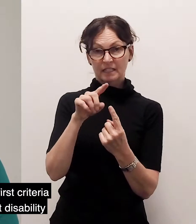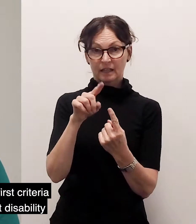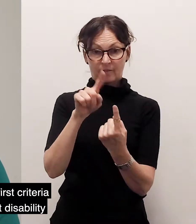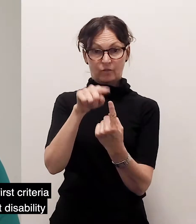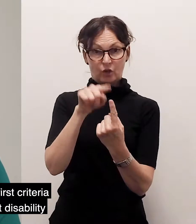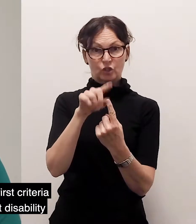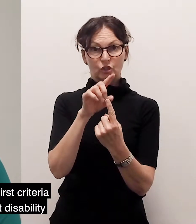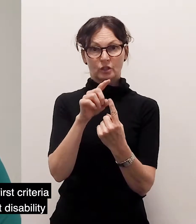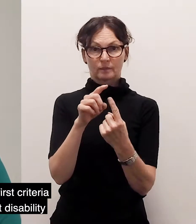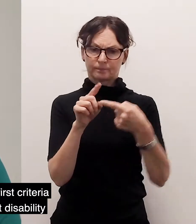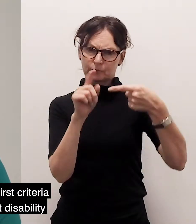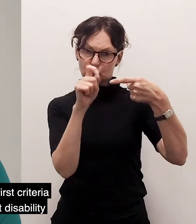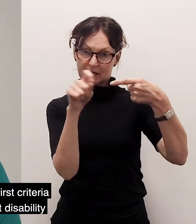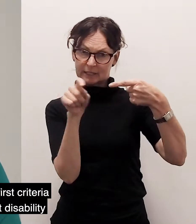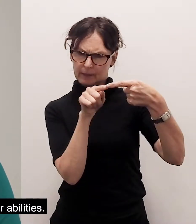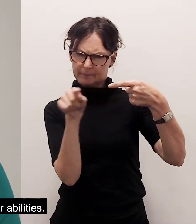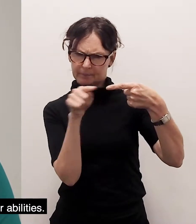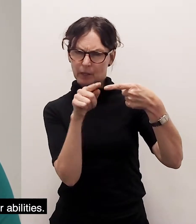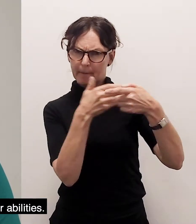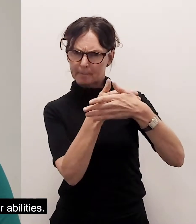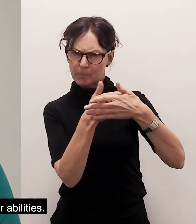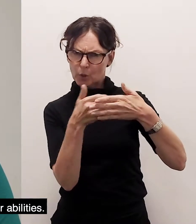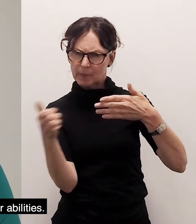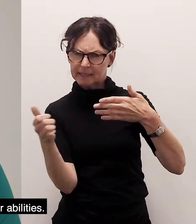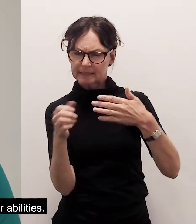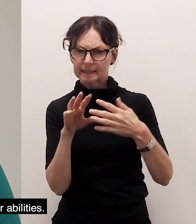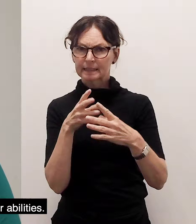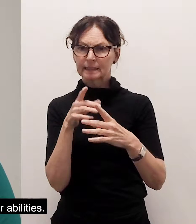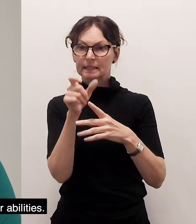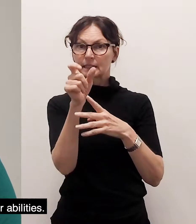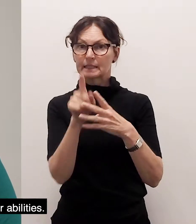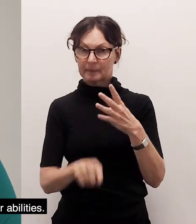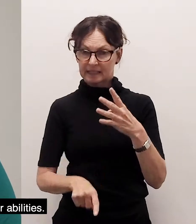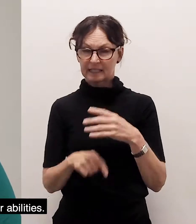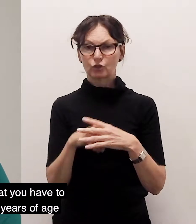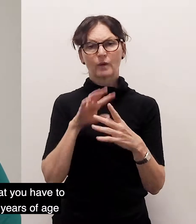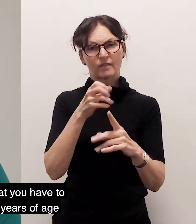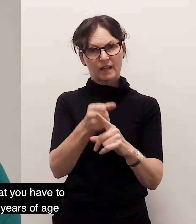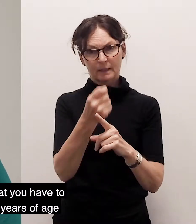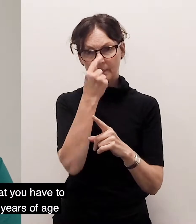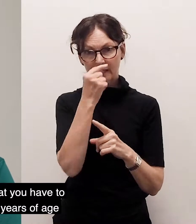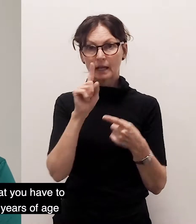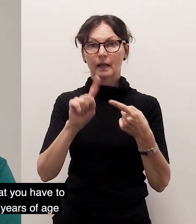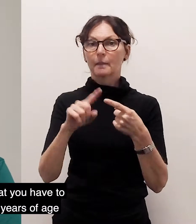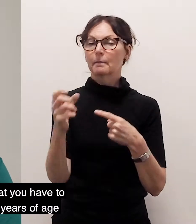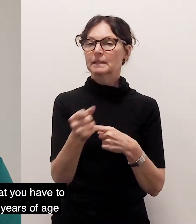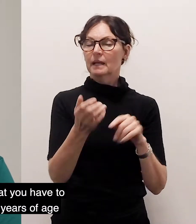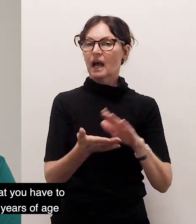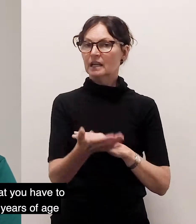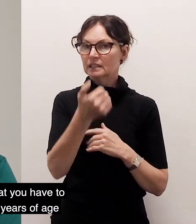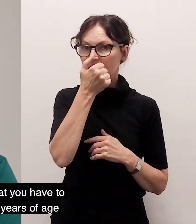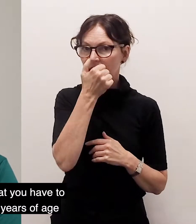So that's the first criteria of permanent disability affecting your abilities. The second is that you have to be less